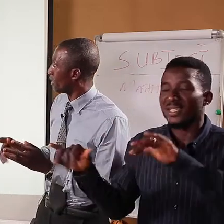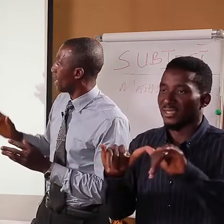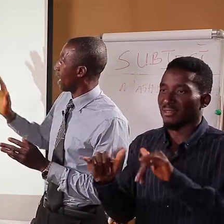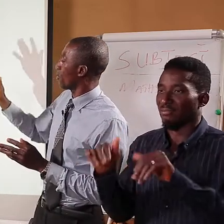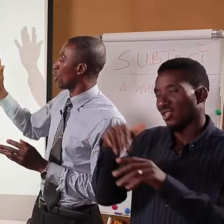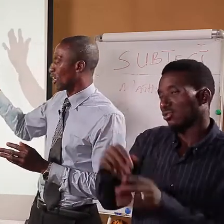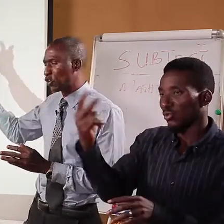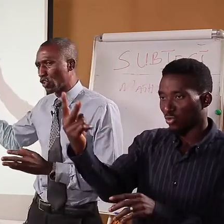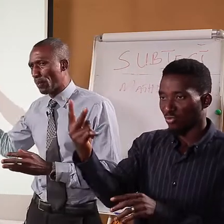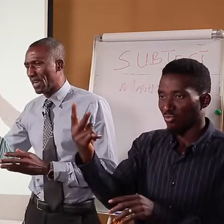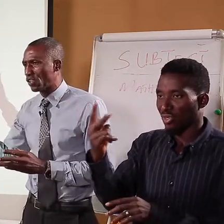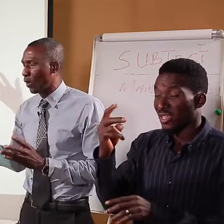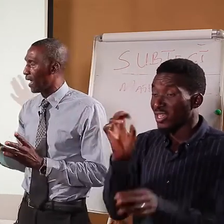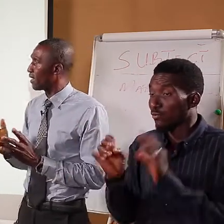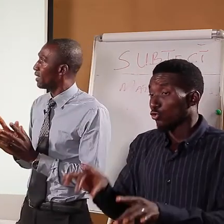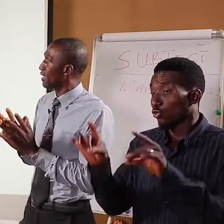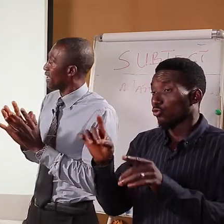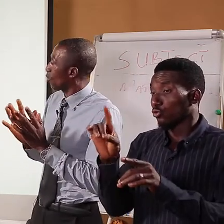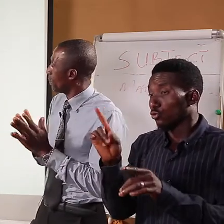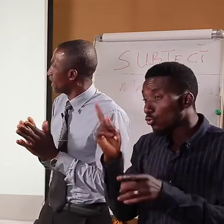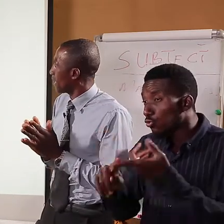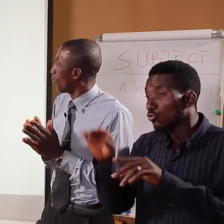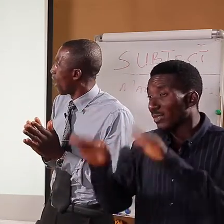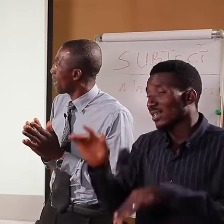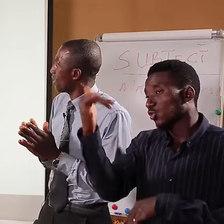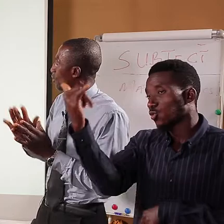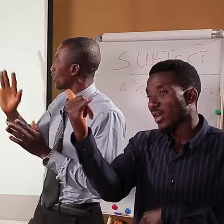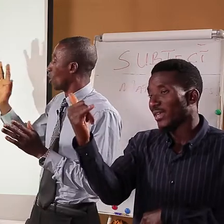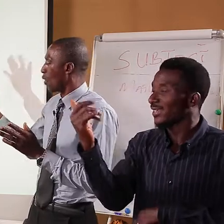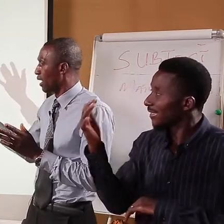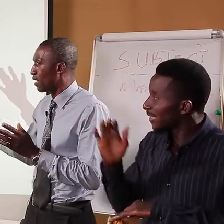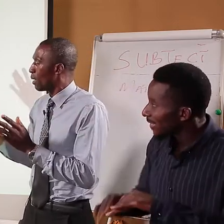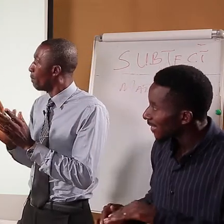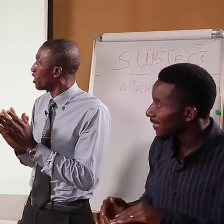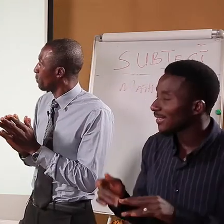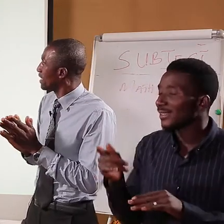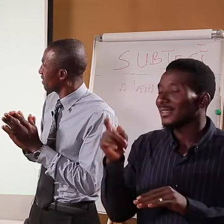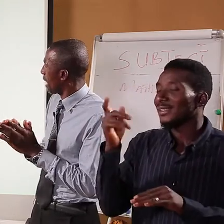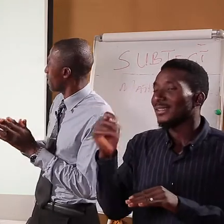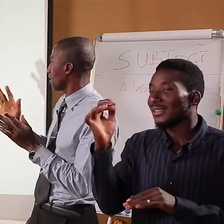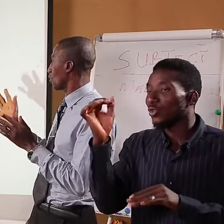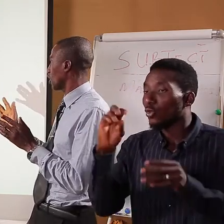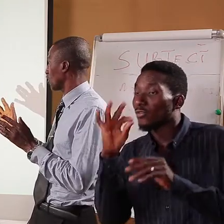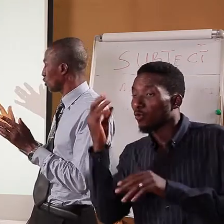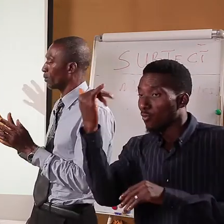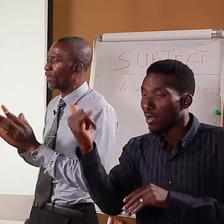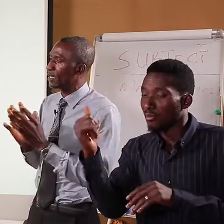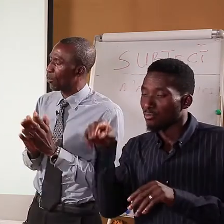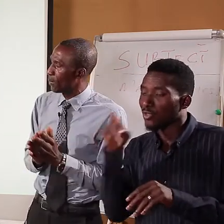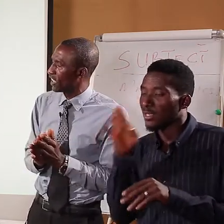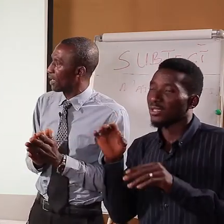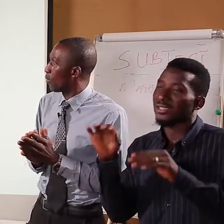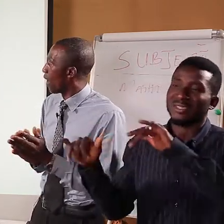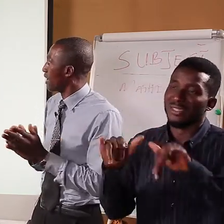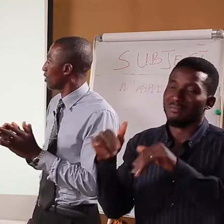2. And if you also choose to balance y, then the coefficient of y in equation 1 must be the same in equation 2.